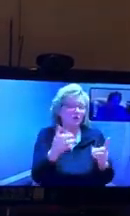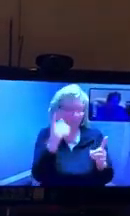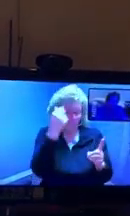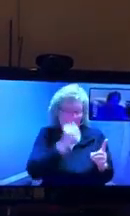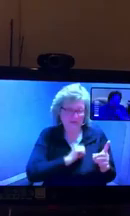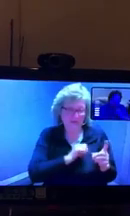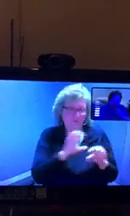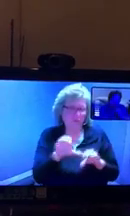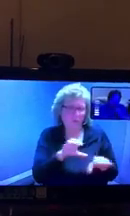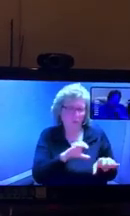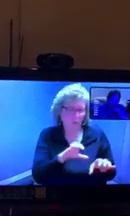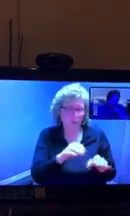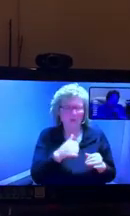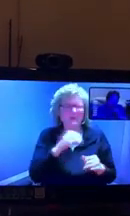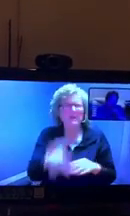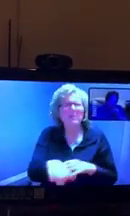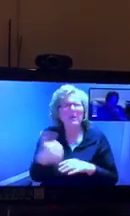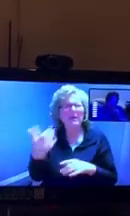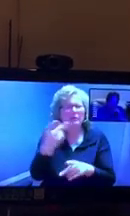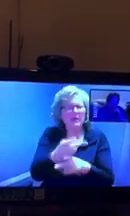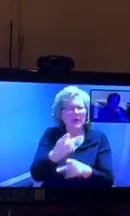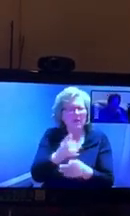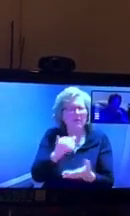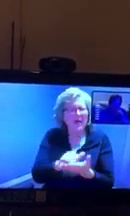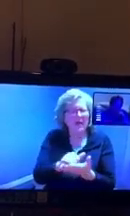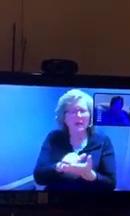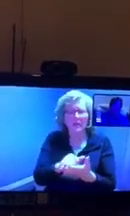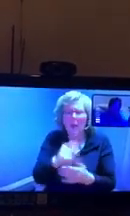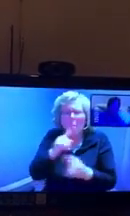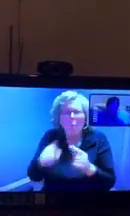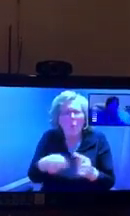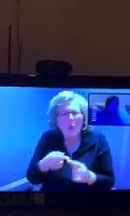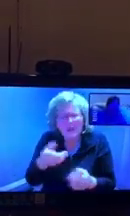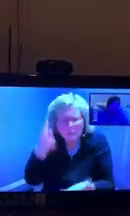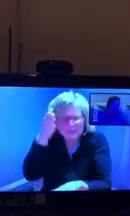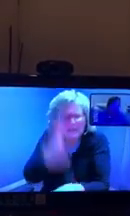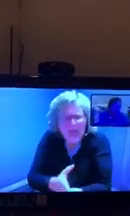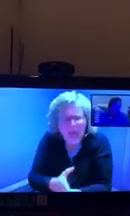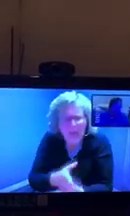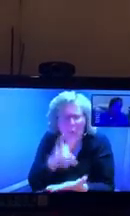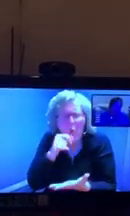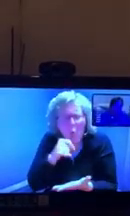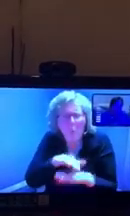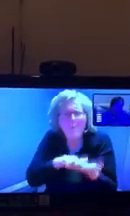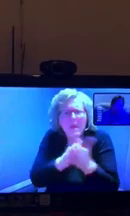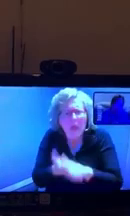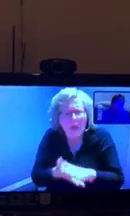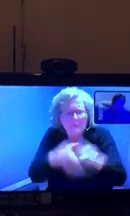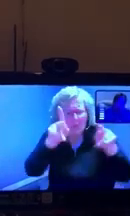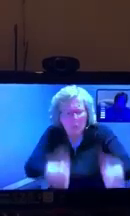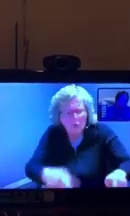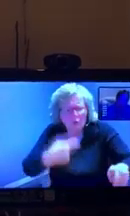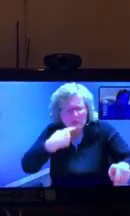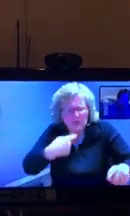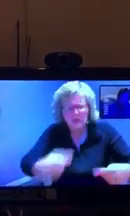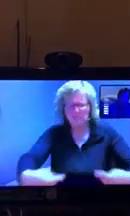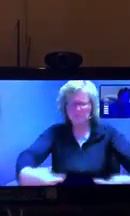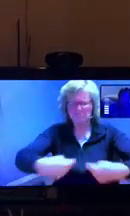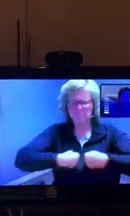that. Guys, at some point, when does that stop? Who becomes the guy that says, you know what, I'll do it. You know what,